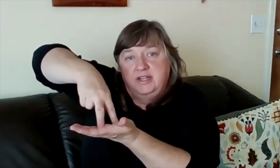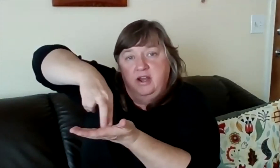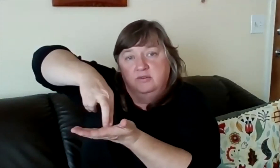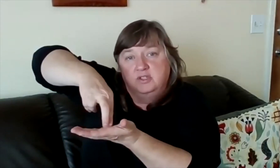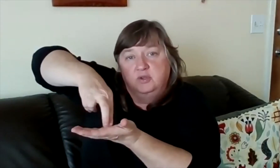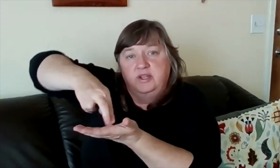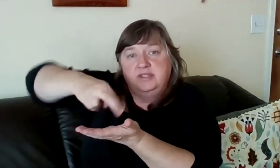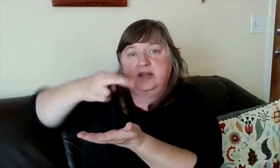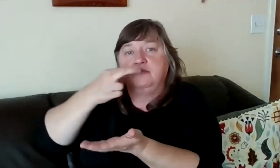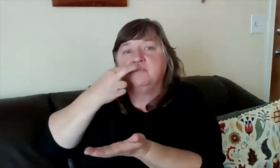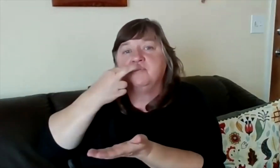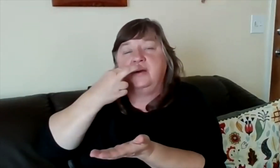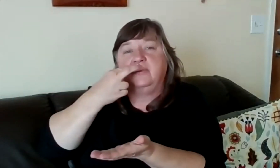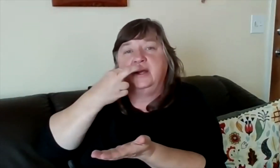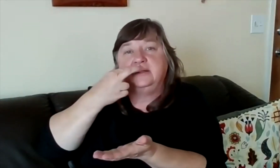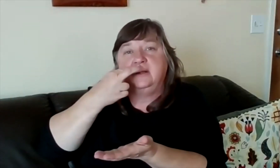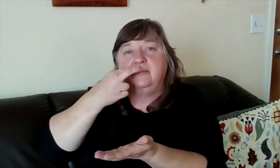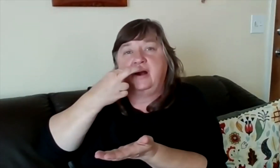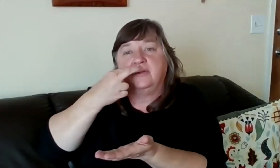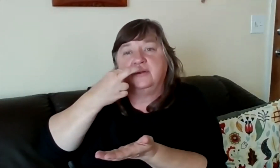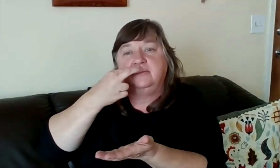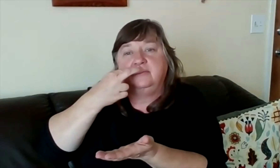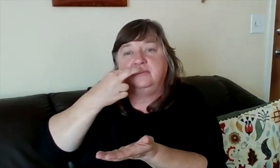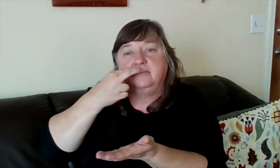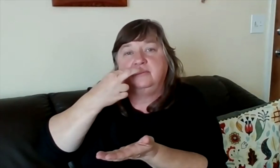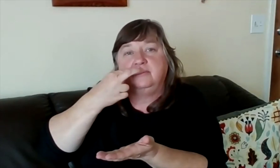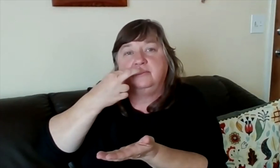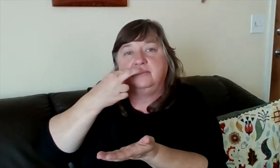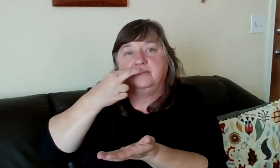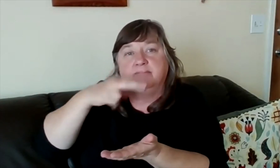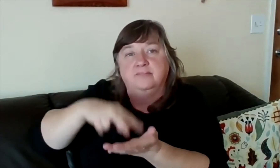down, squeeze it, and bring it to your mouth.